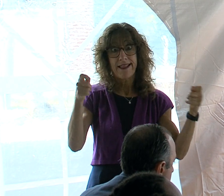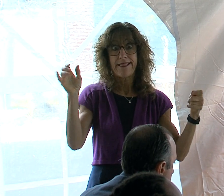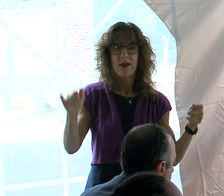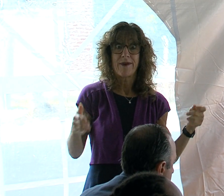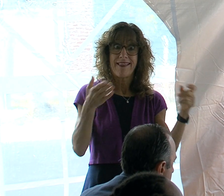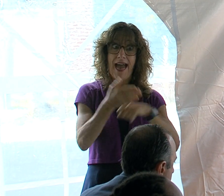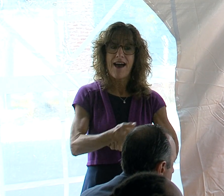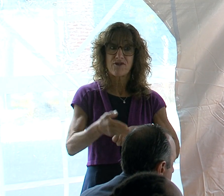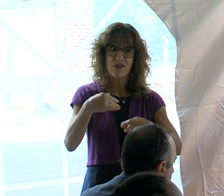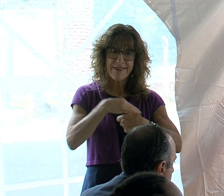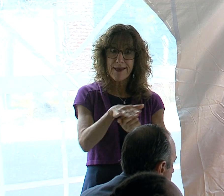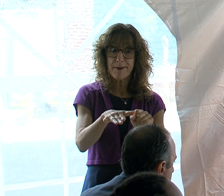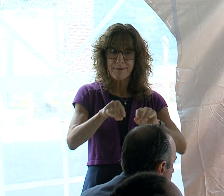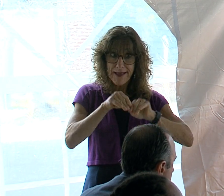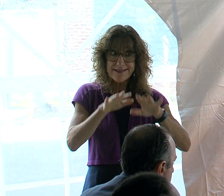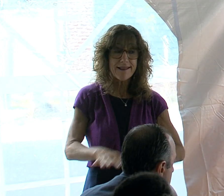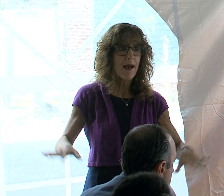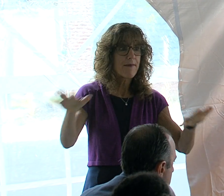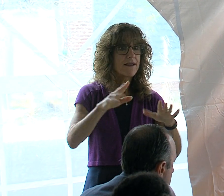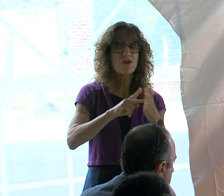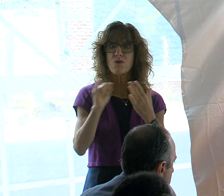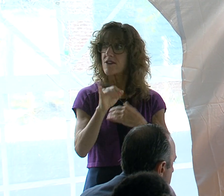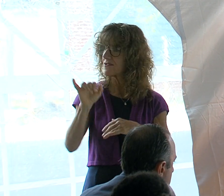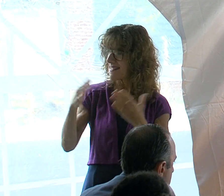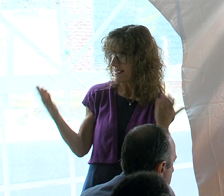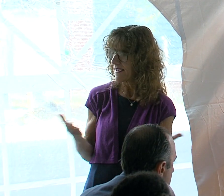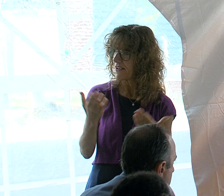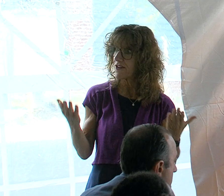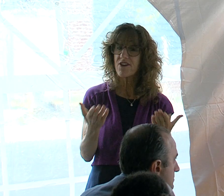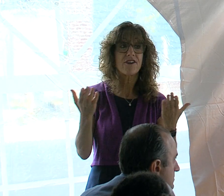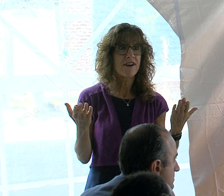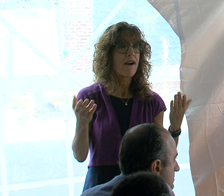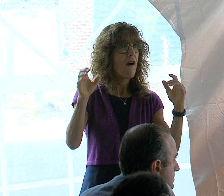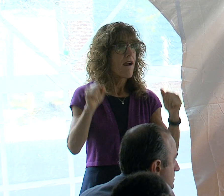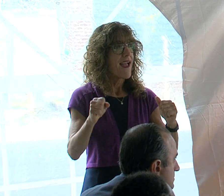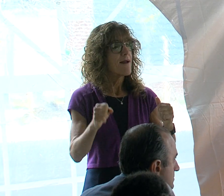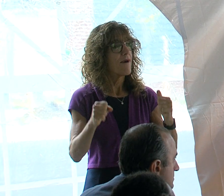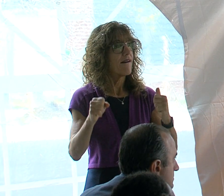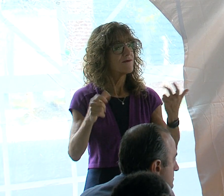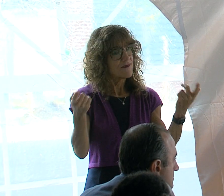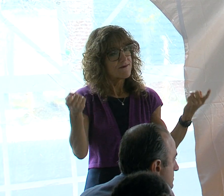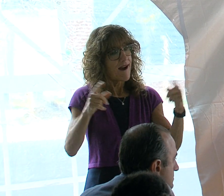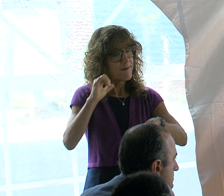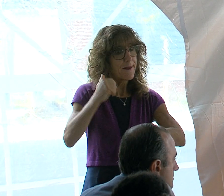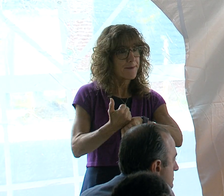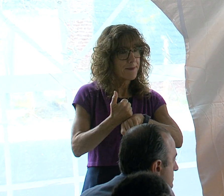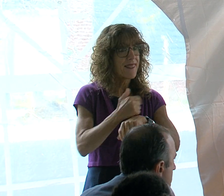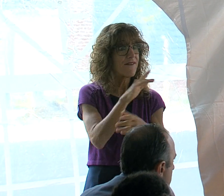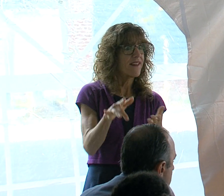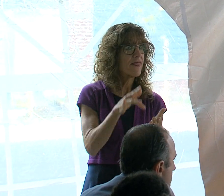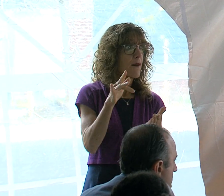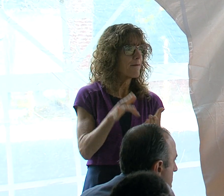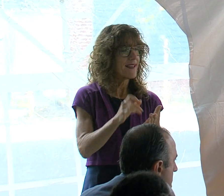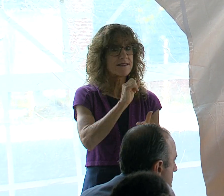of the pandemic, so that projects like these are able to come to market even in the midst